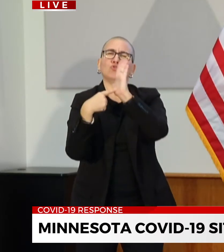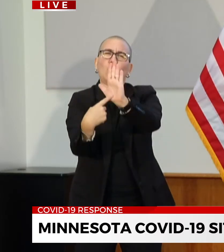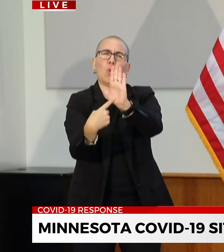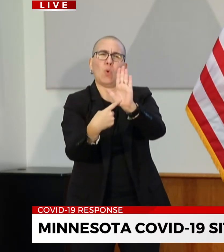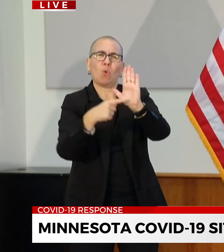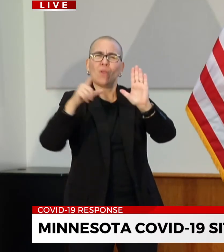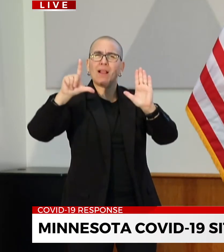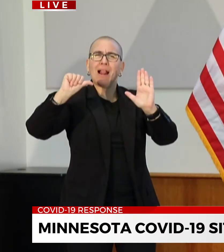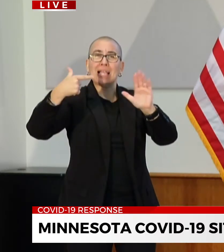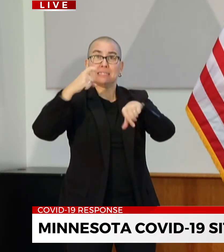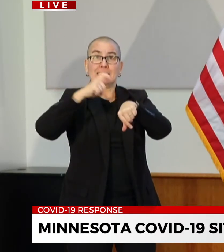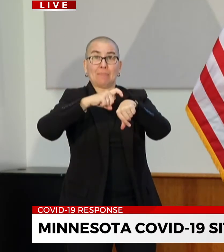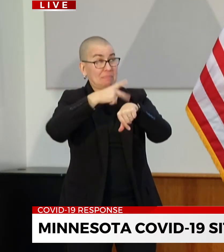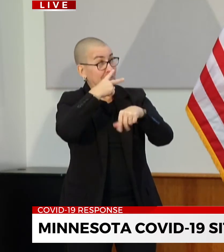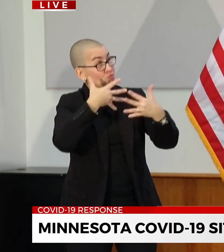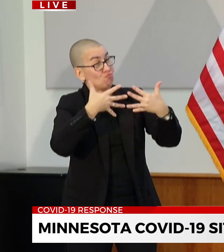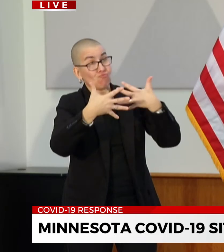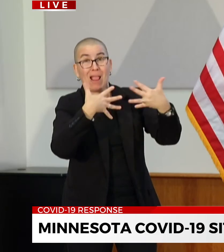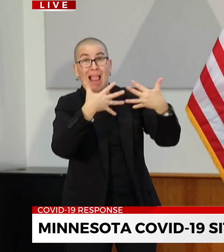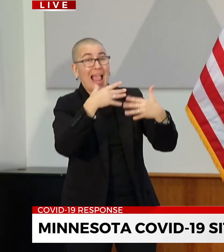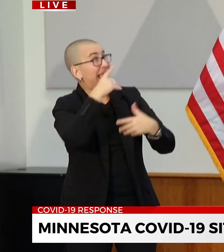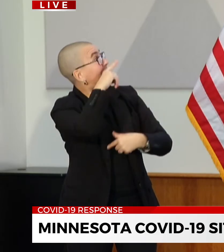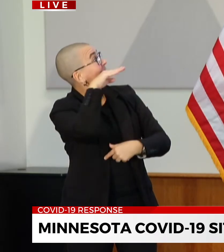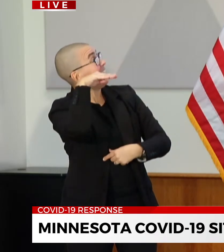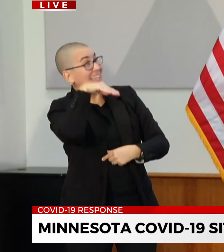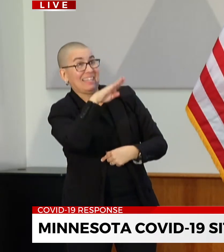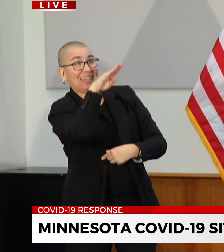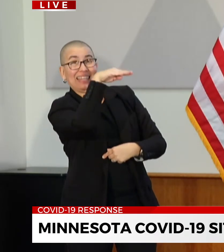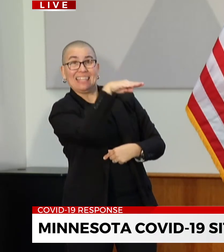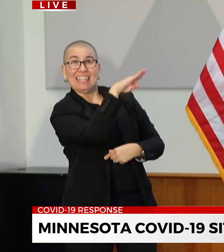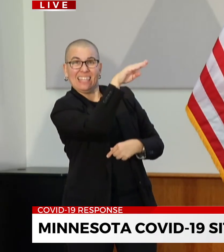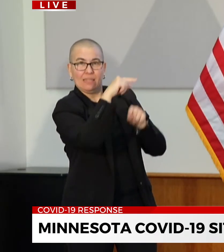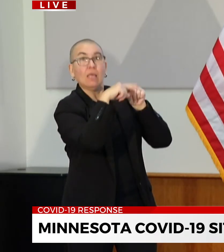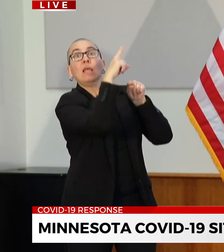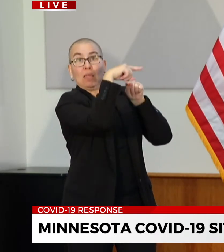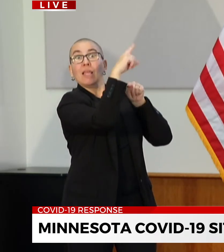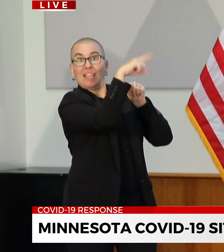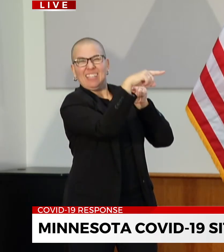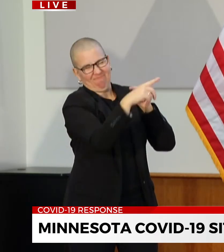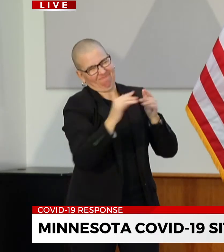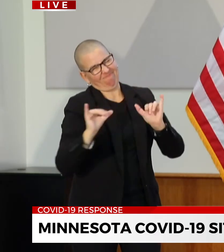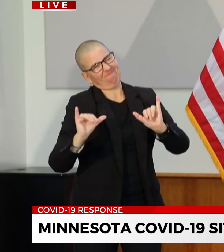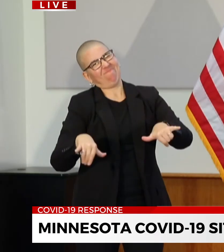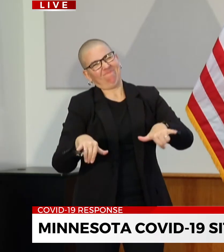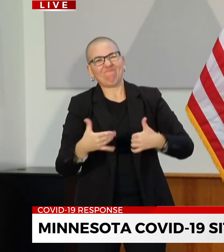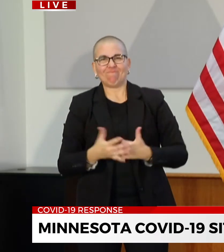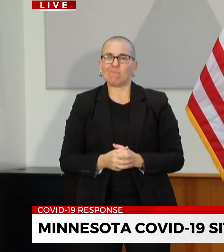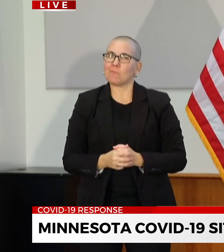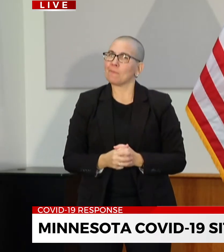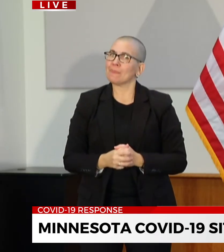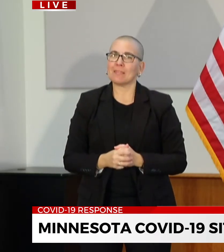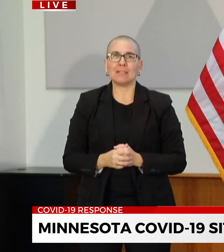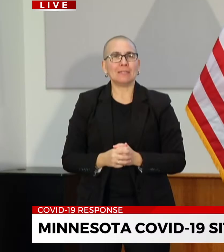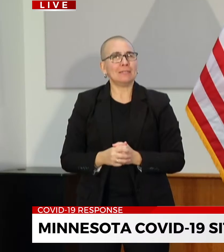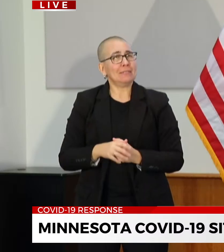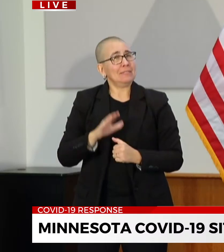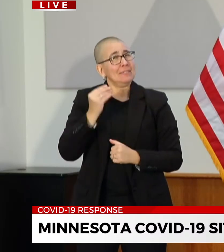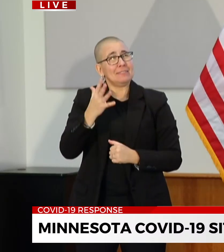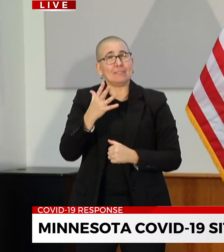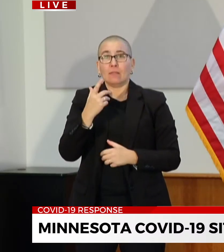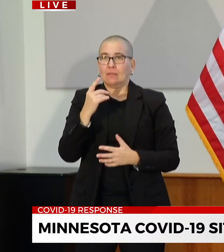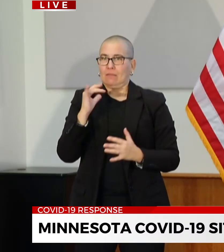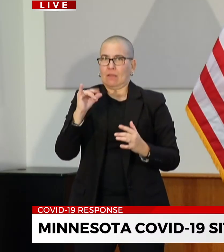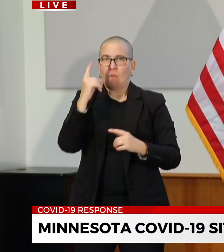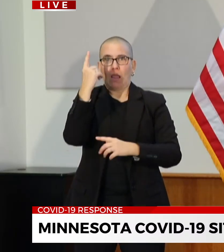period. It's also why it's so important to avoid reading too much into any one given day's data report without looking at the bigger